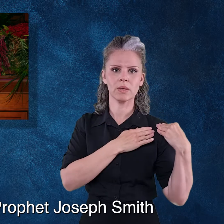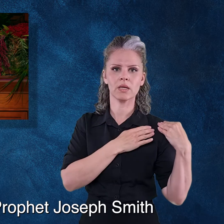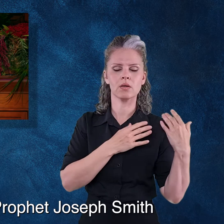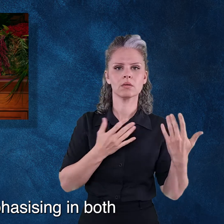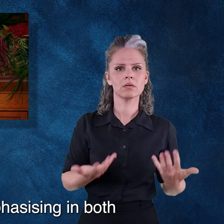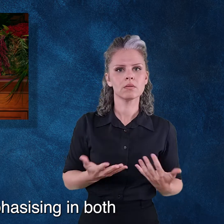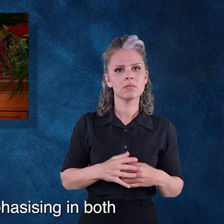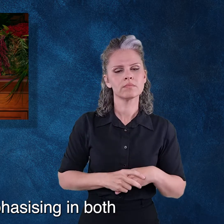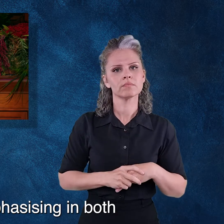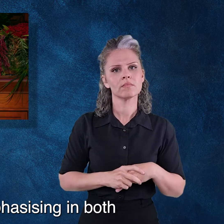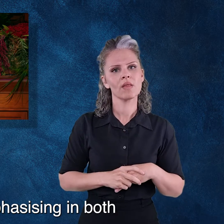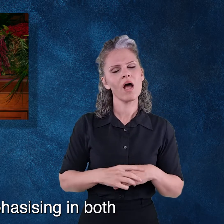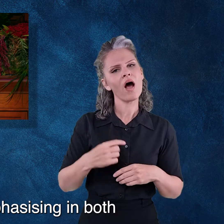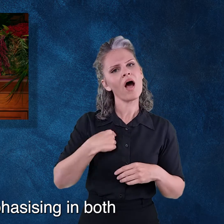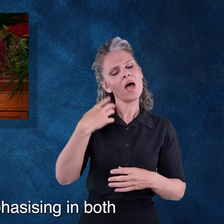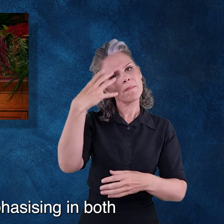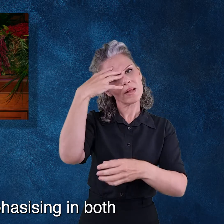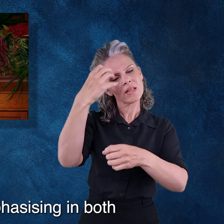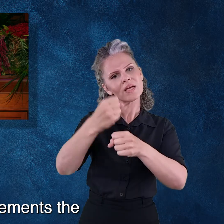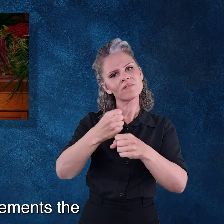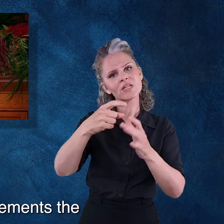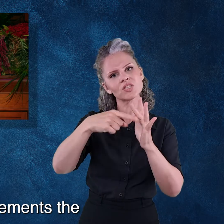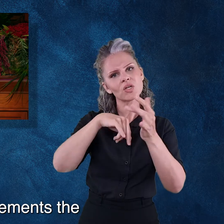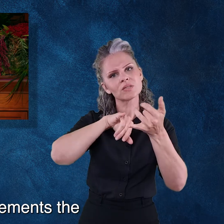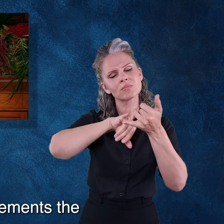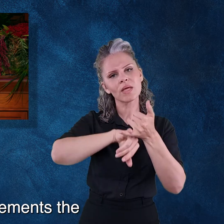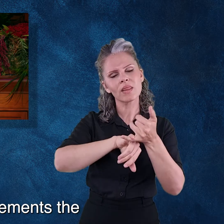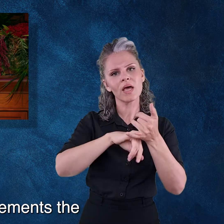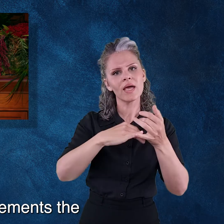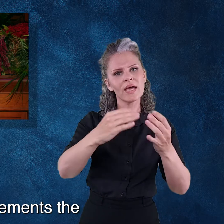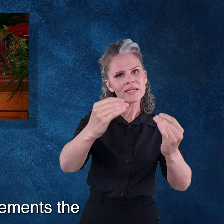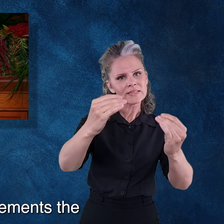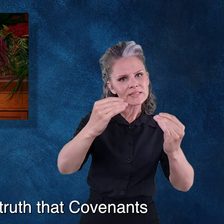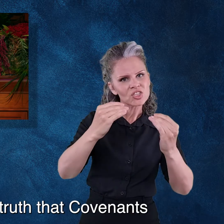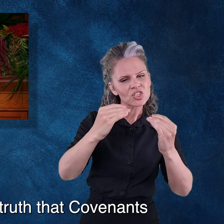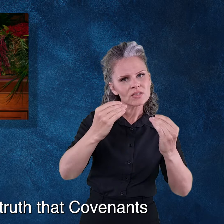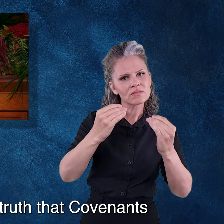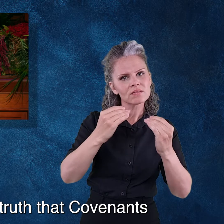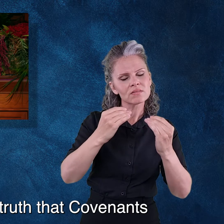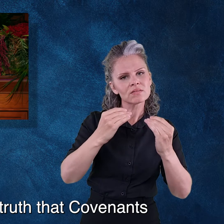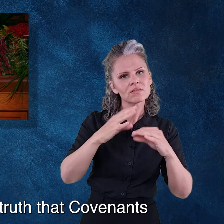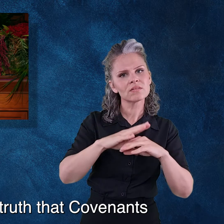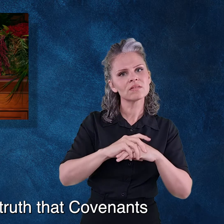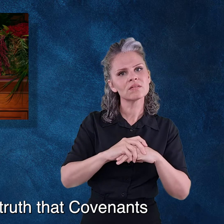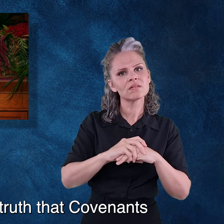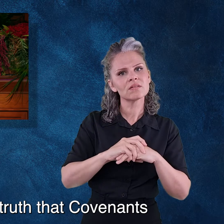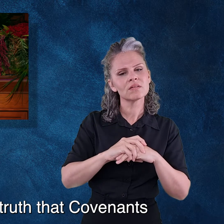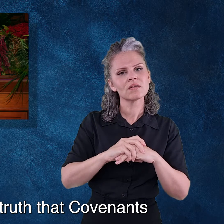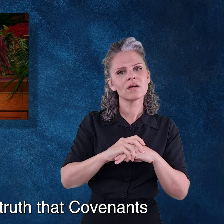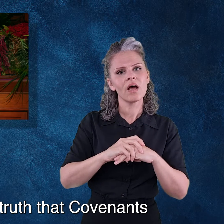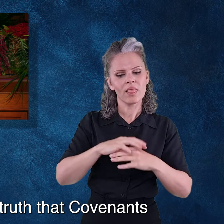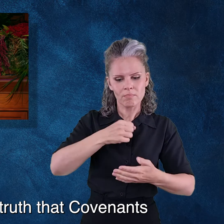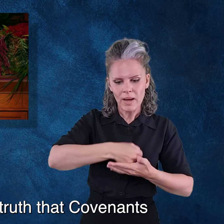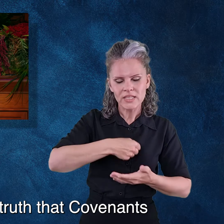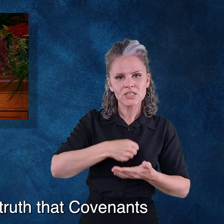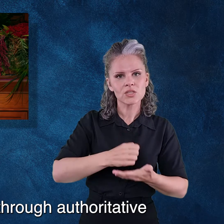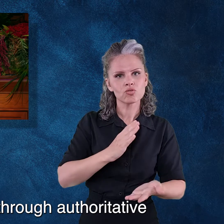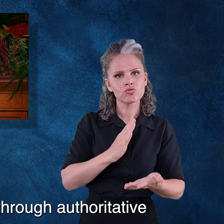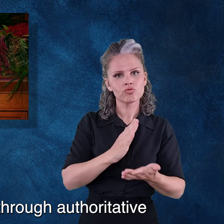Joseph Smith was emphasizing in both statements the fundamental truth that covenants